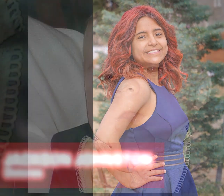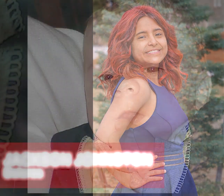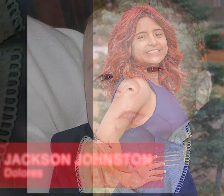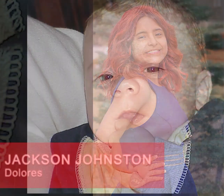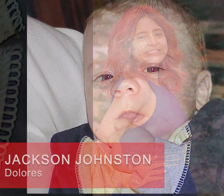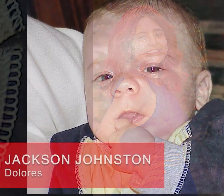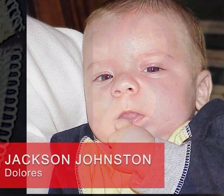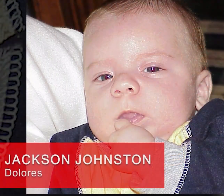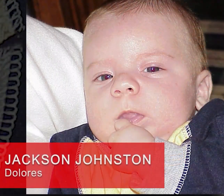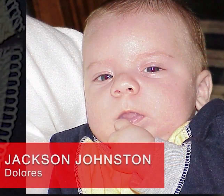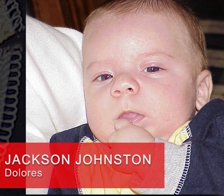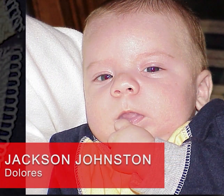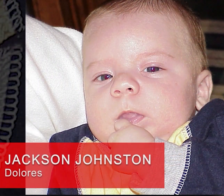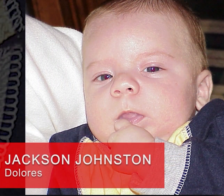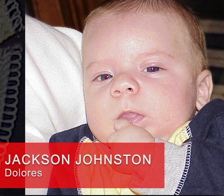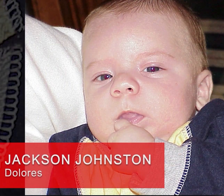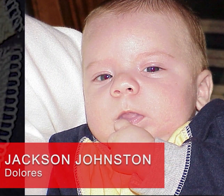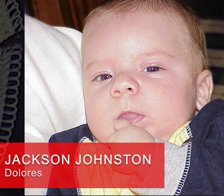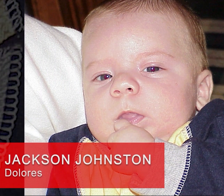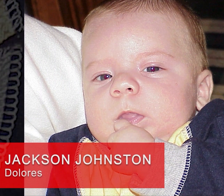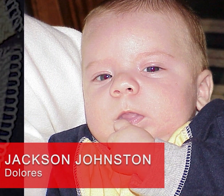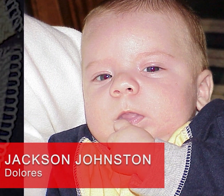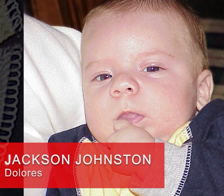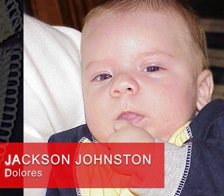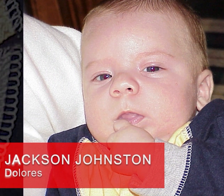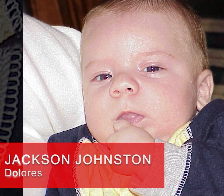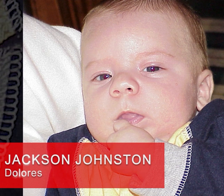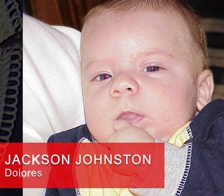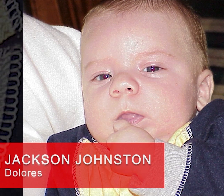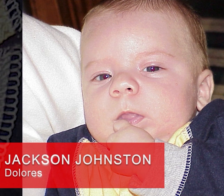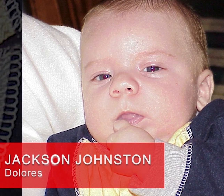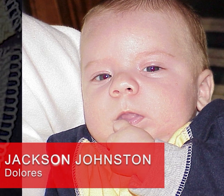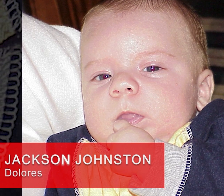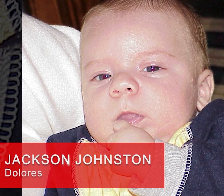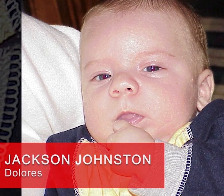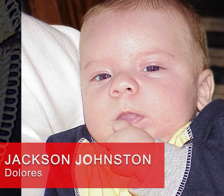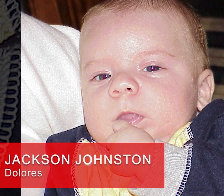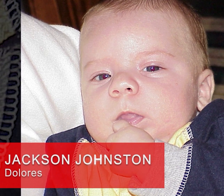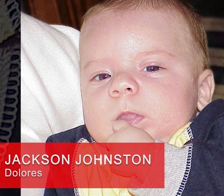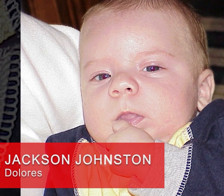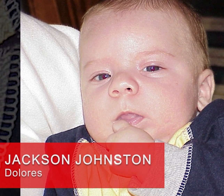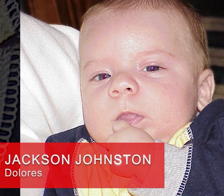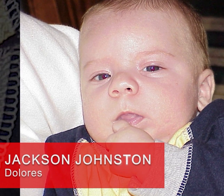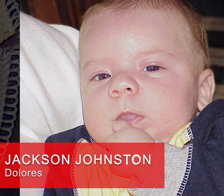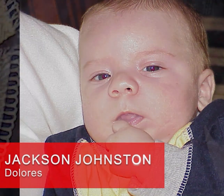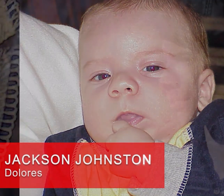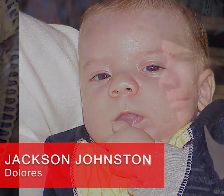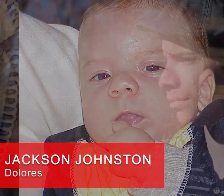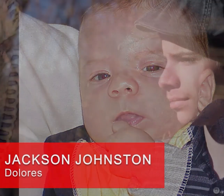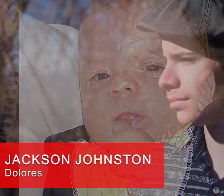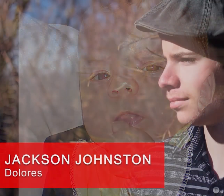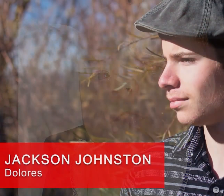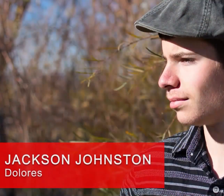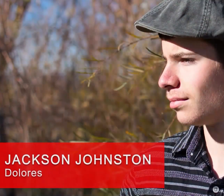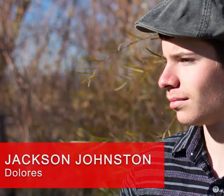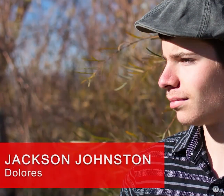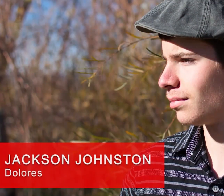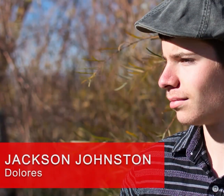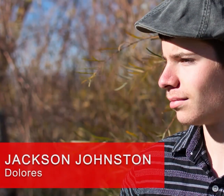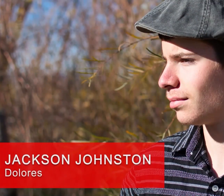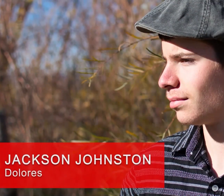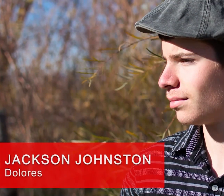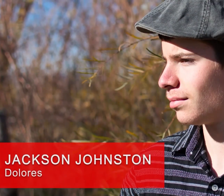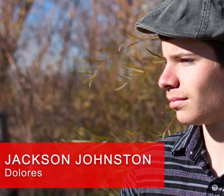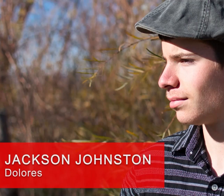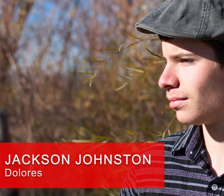hip in a blue dress. Jackson Johnston, Dolores. Close up picture of Jackson as a baby in someone's arms looking at the camera. Fades into a